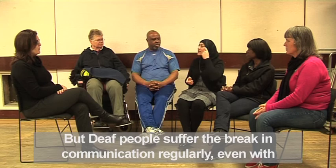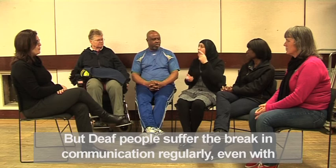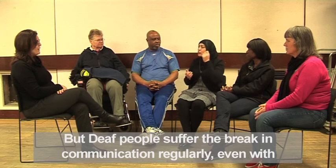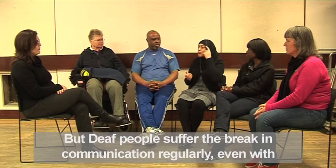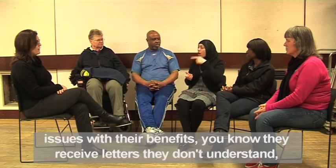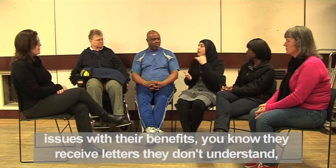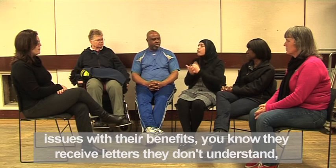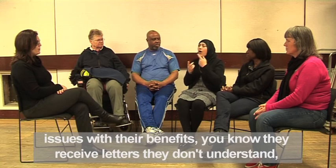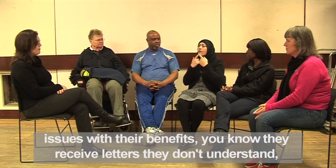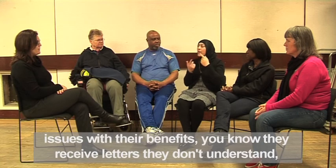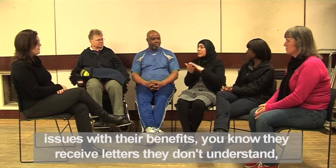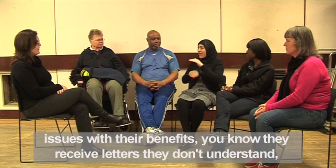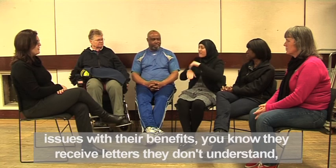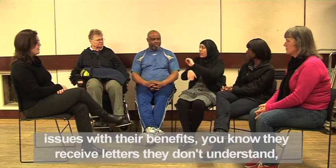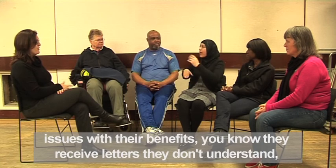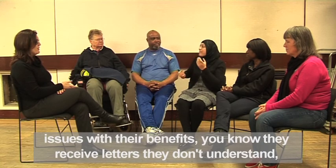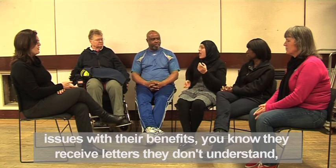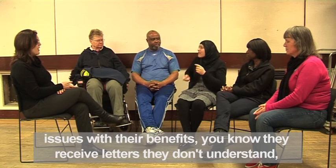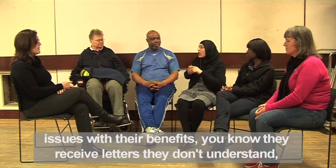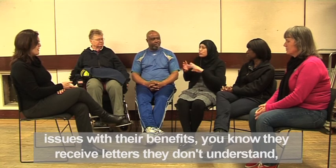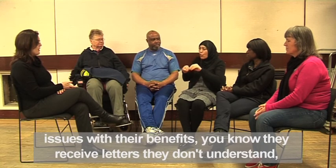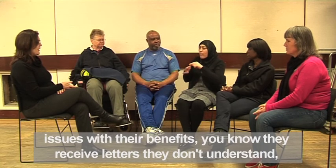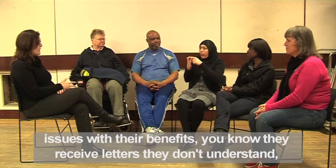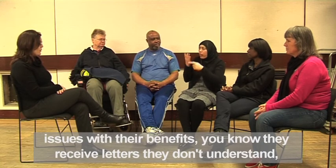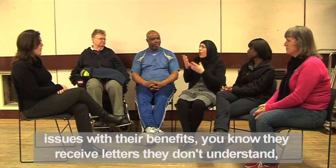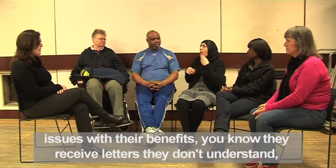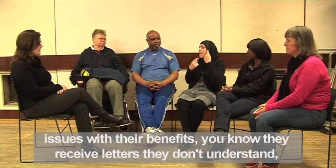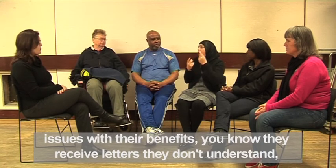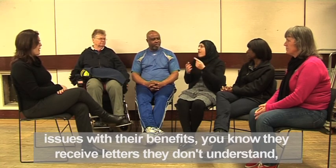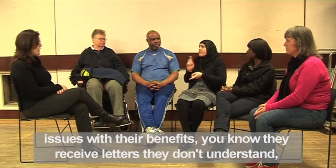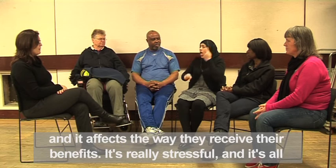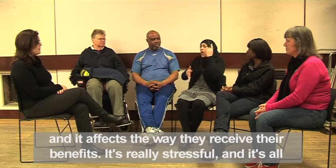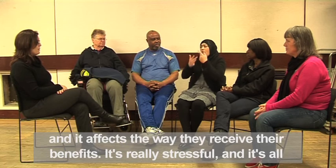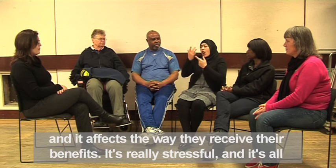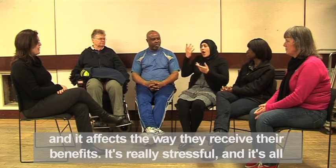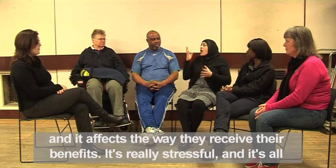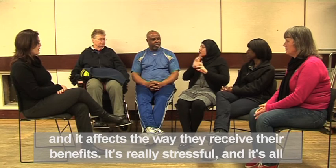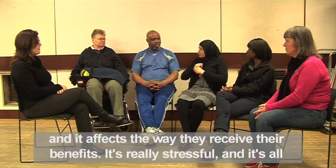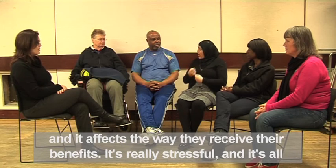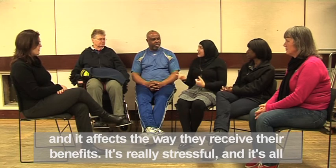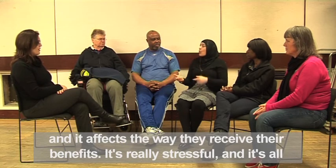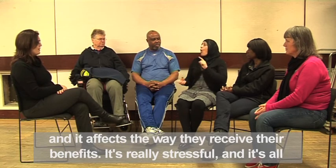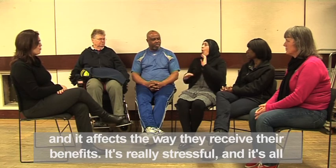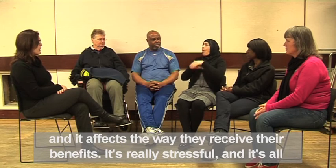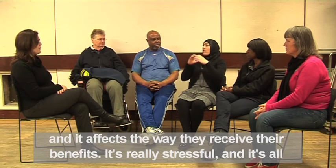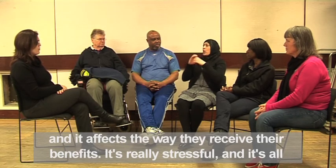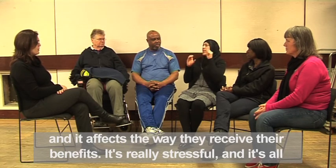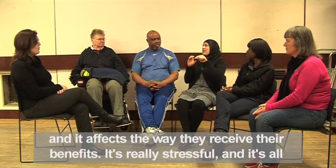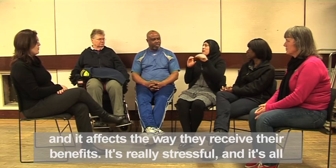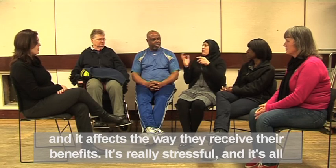their benefits, you know, they receive letters they don't understand, and it affects the way they receive their benefits. It's really stressful,